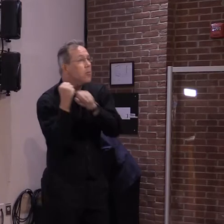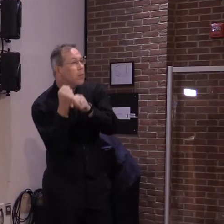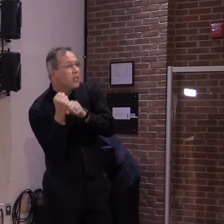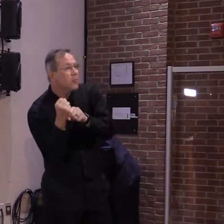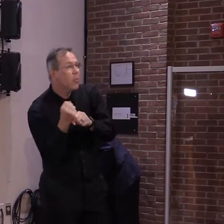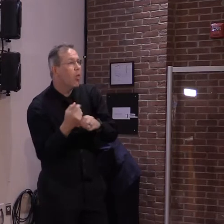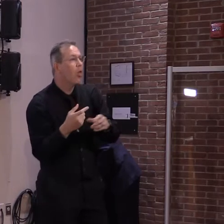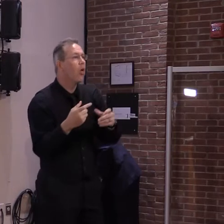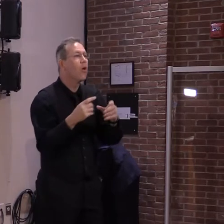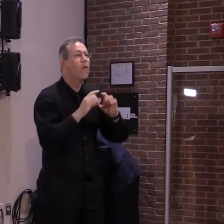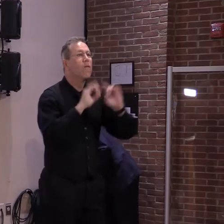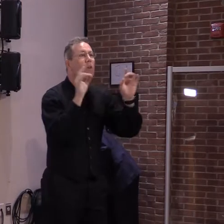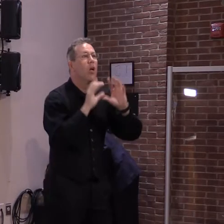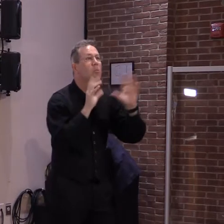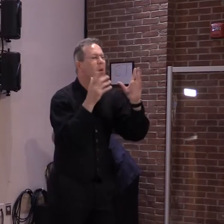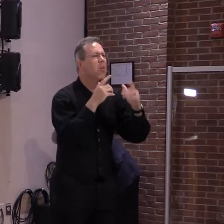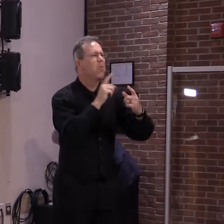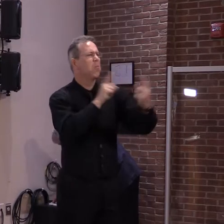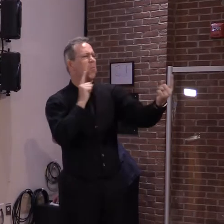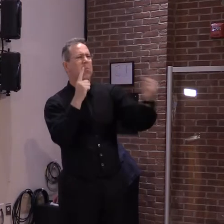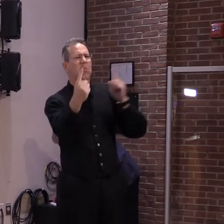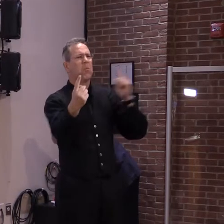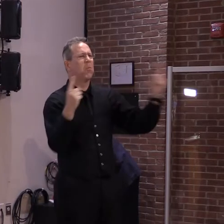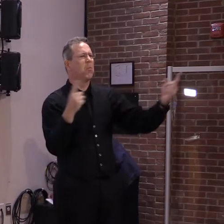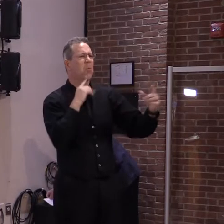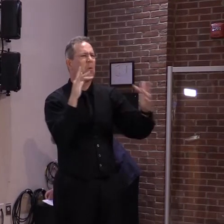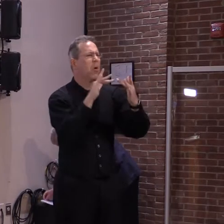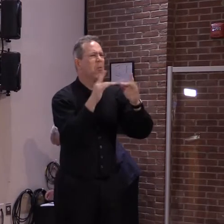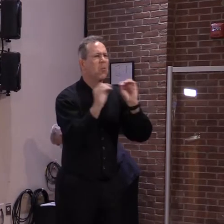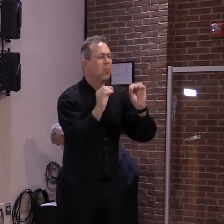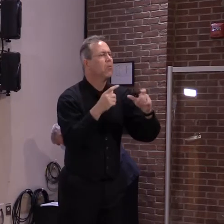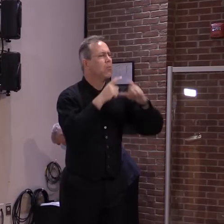wear masks as long as 6 feet of physical distance can be maintained.